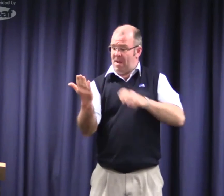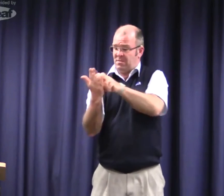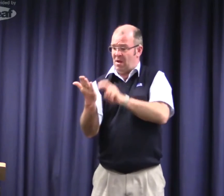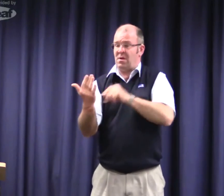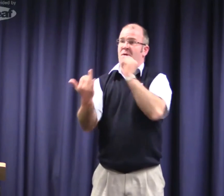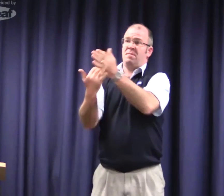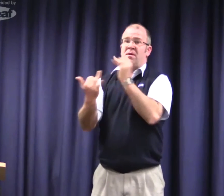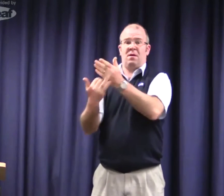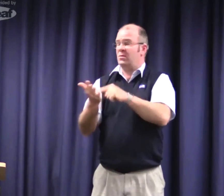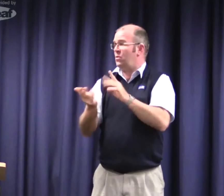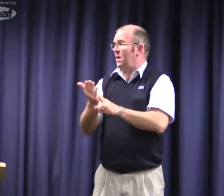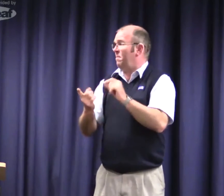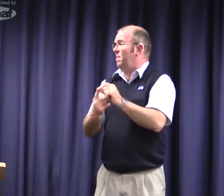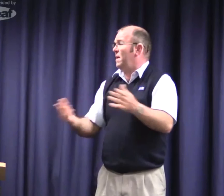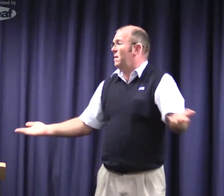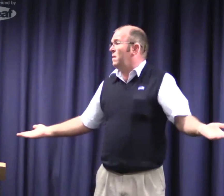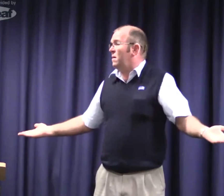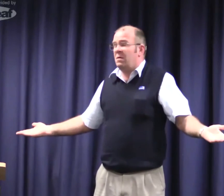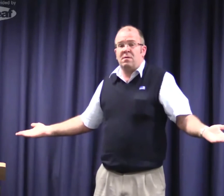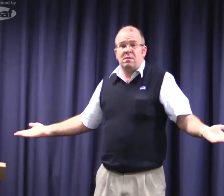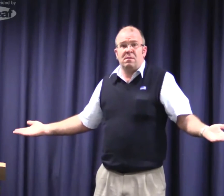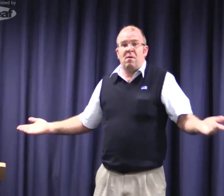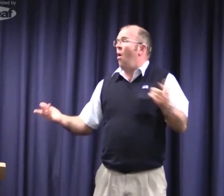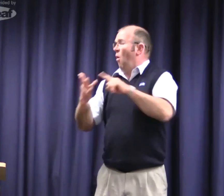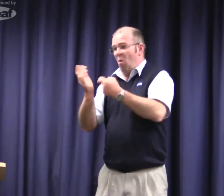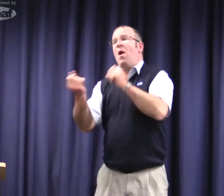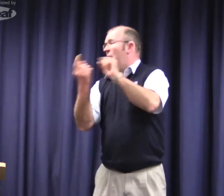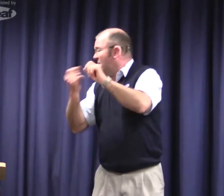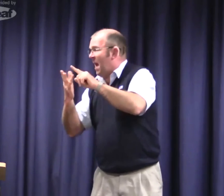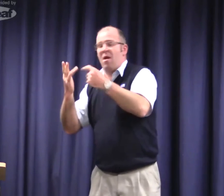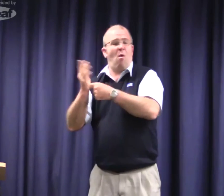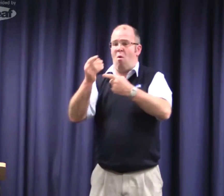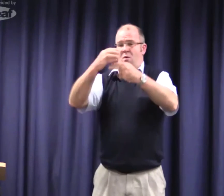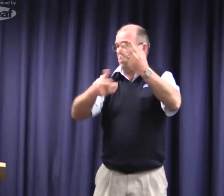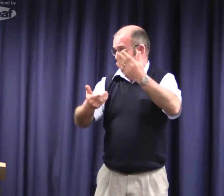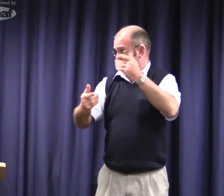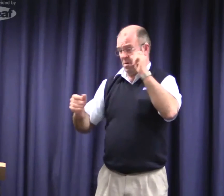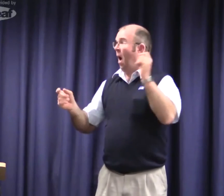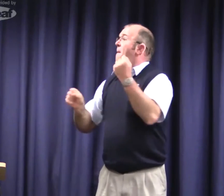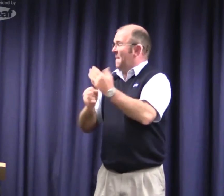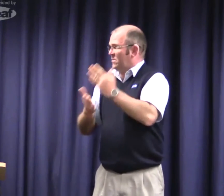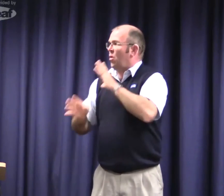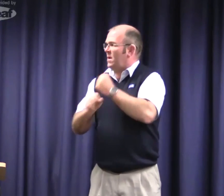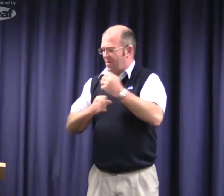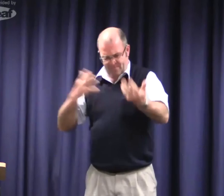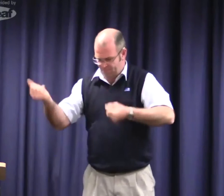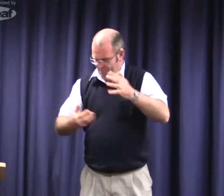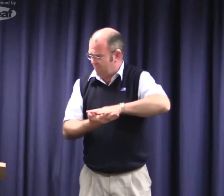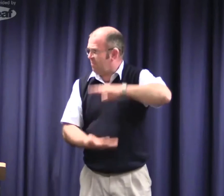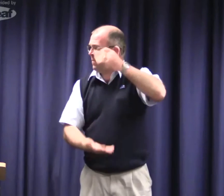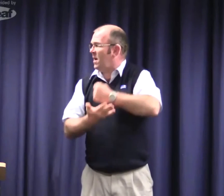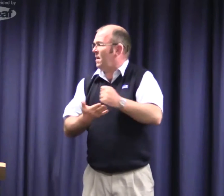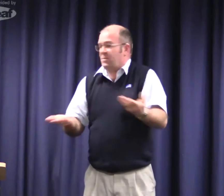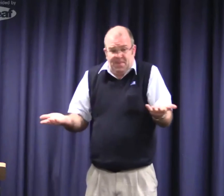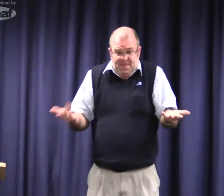letter. Everyone sign it. We send it to MPs or email or what have you. But